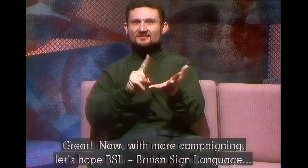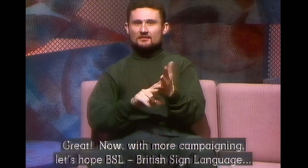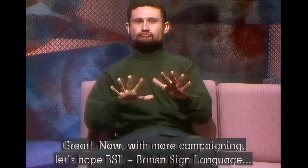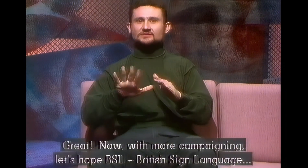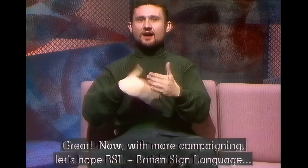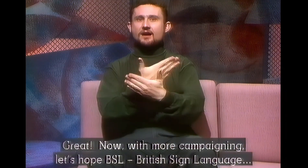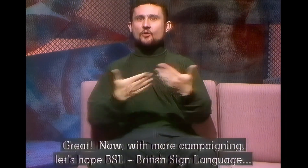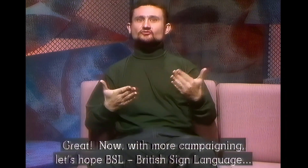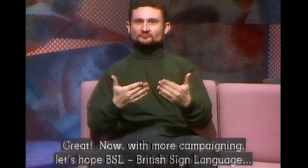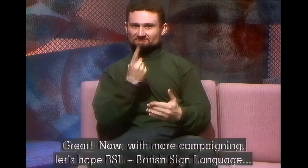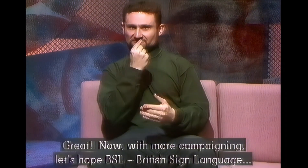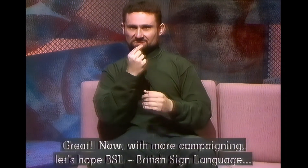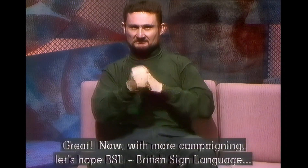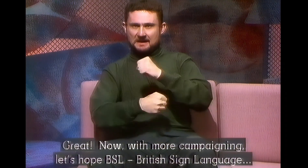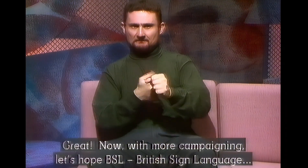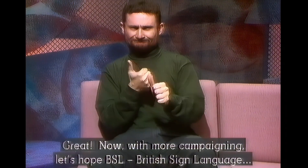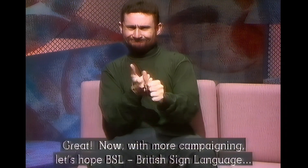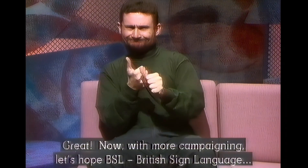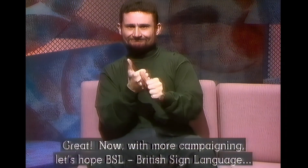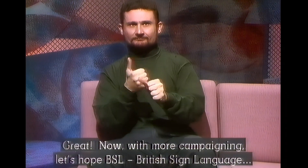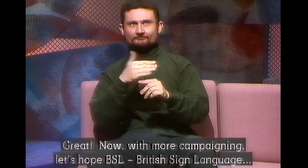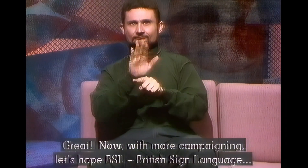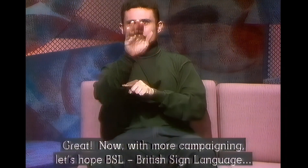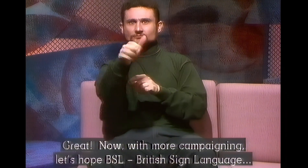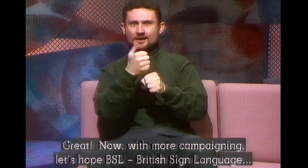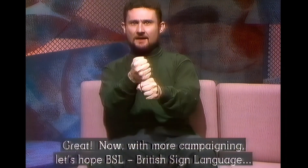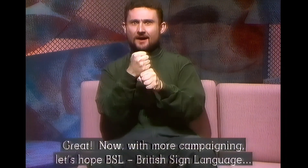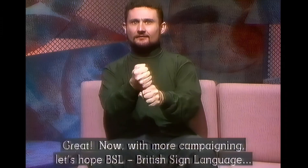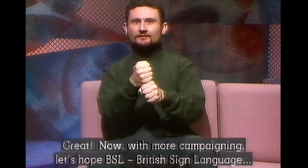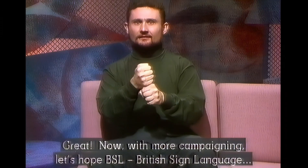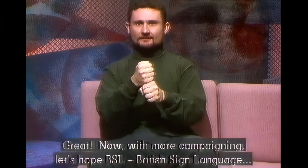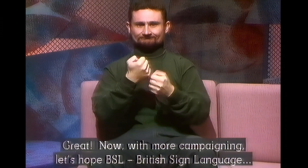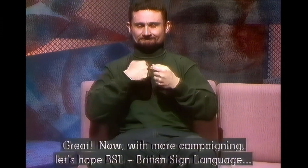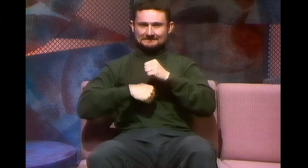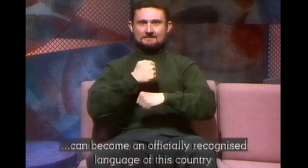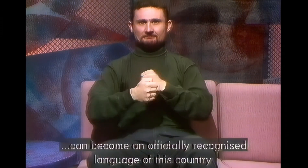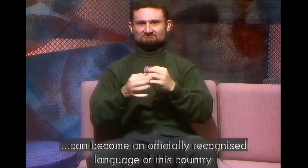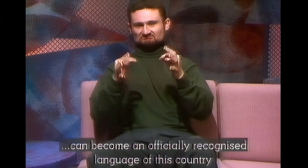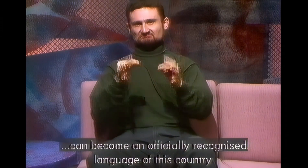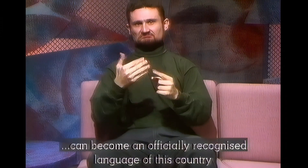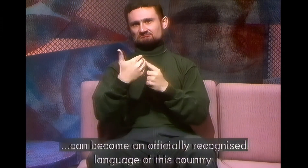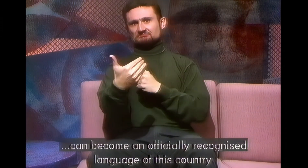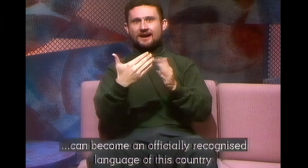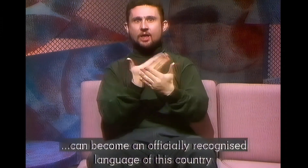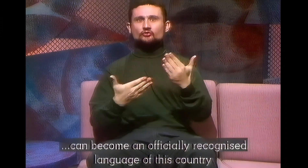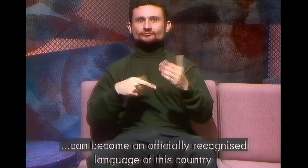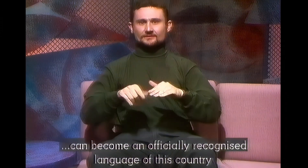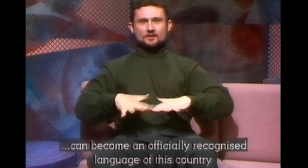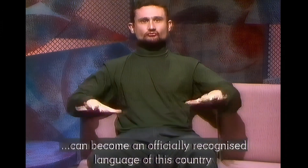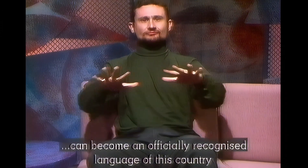Great. Now with more campaigning, let's hope BSL, British Sign Language, can become an officially recognised language of